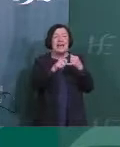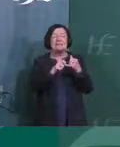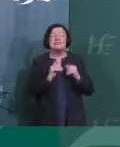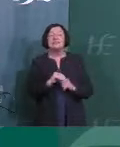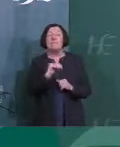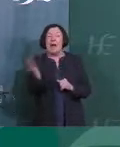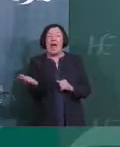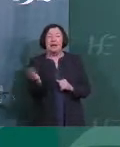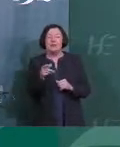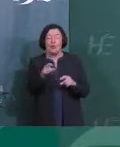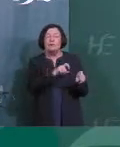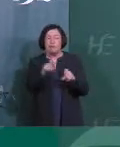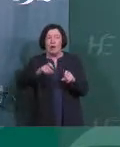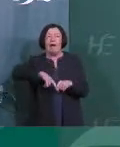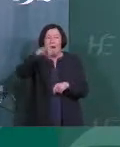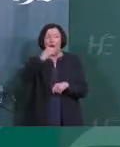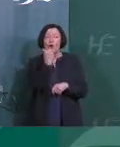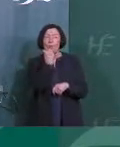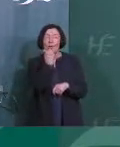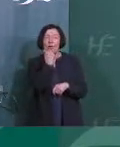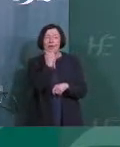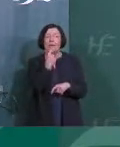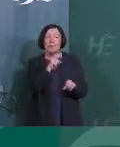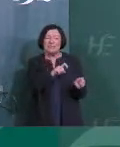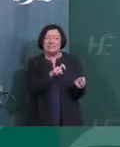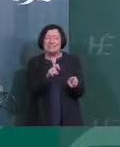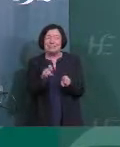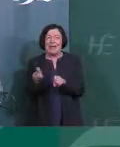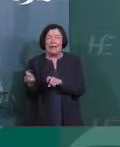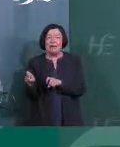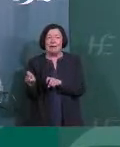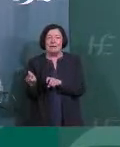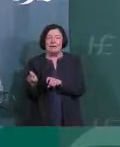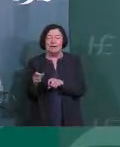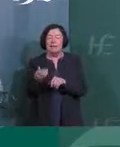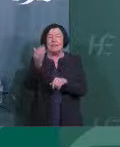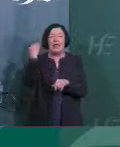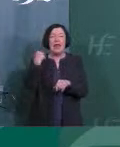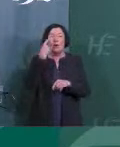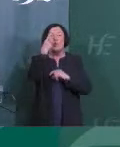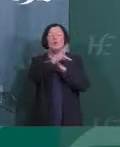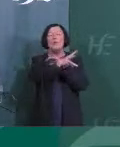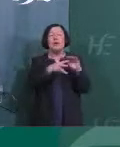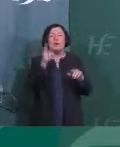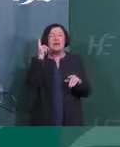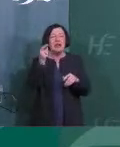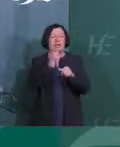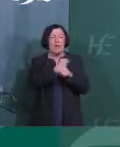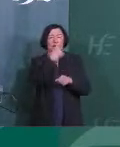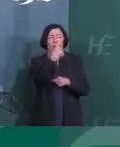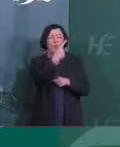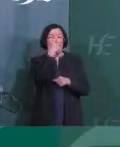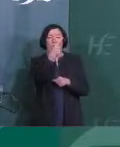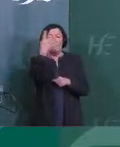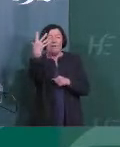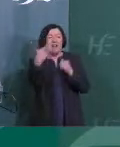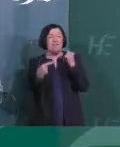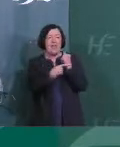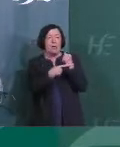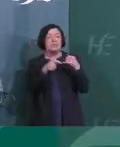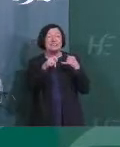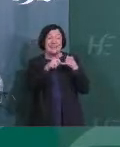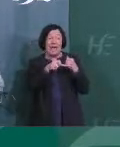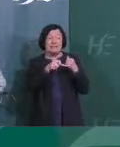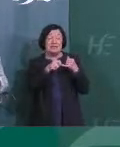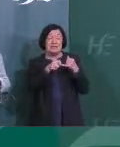demand does remain high, but it is steady. So over the last week, we've done nearly 115,000